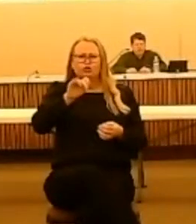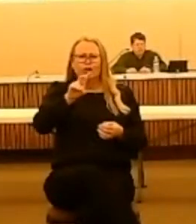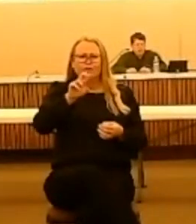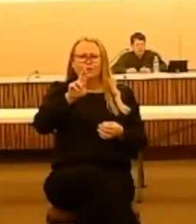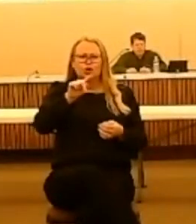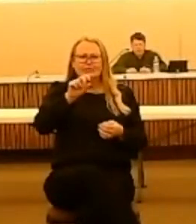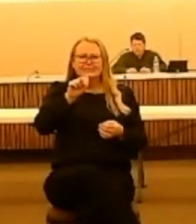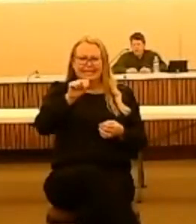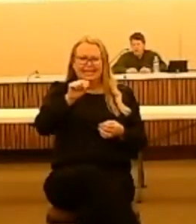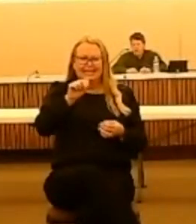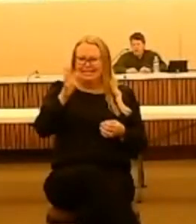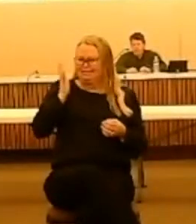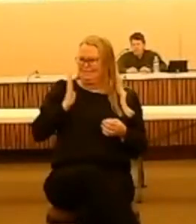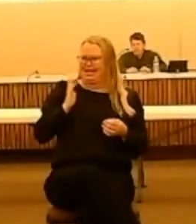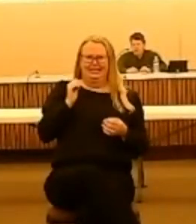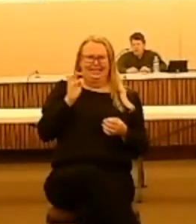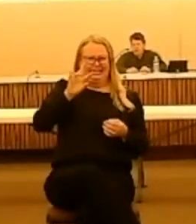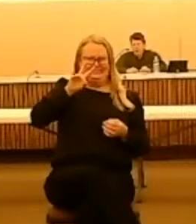in the 70s.